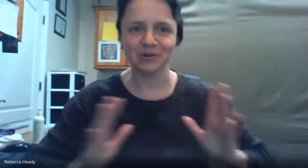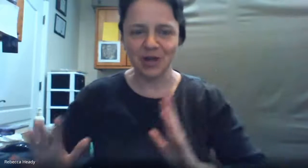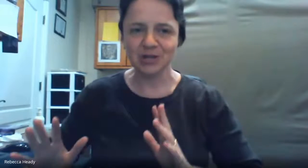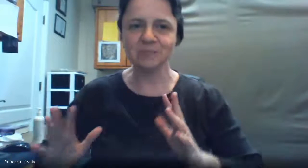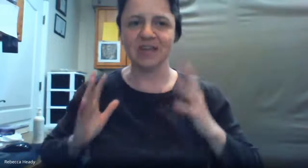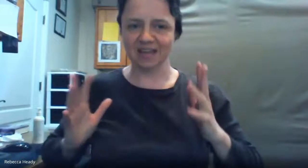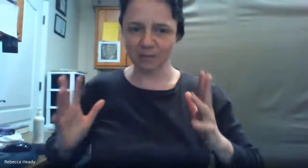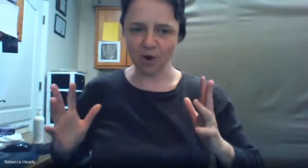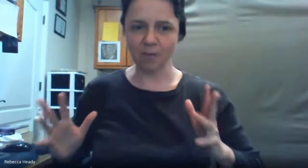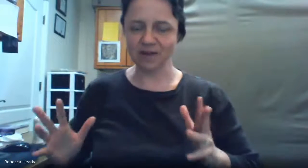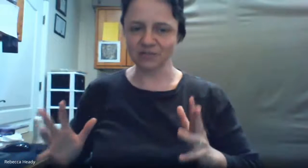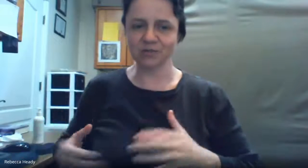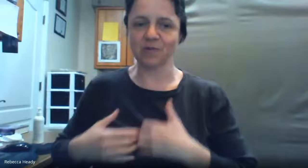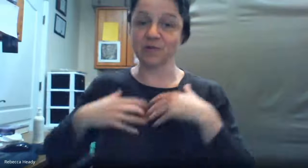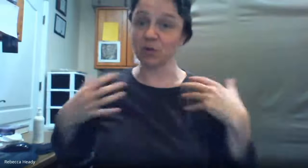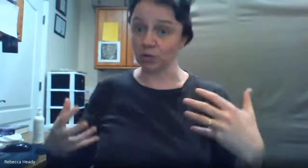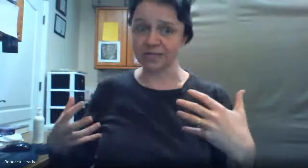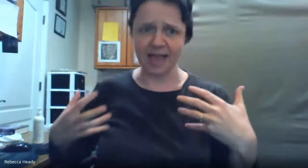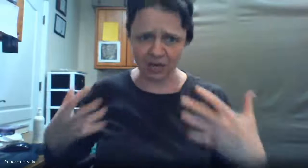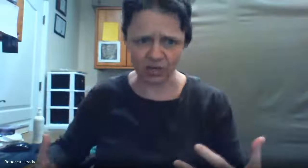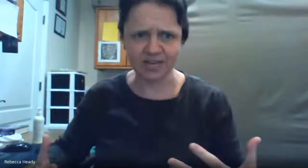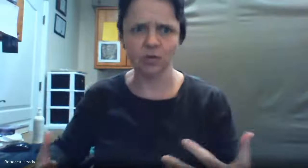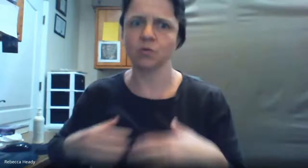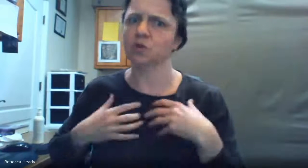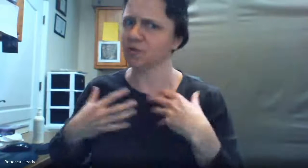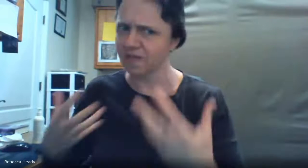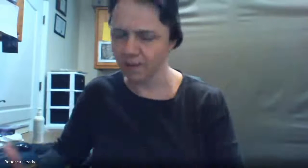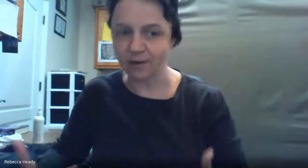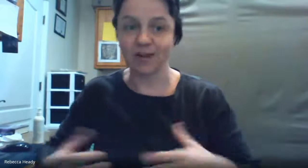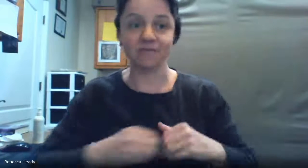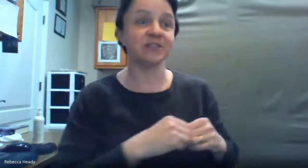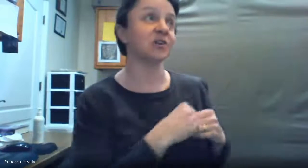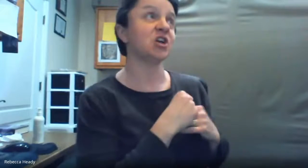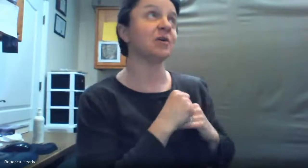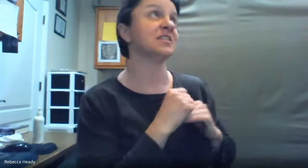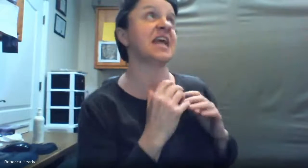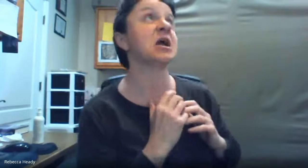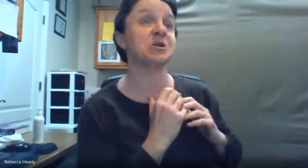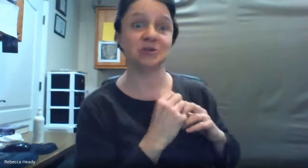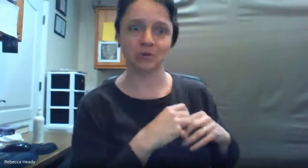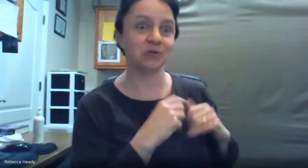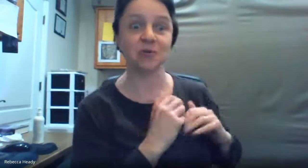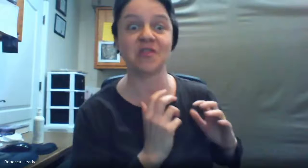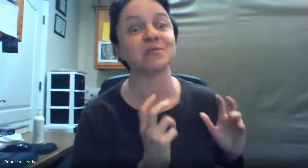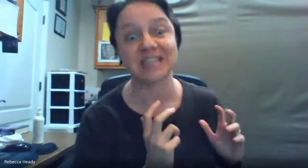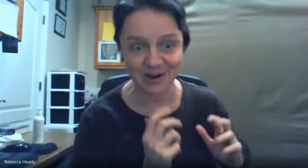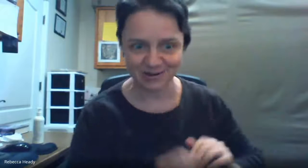you're speaking in the proper register. So if the adult is angry, you know, you'd show that they were angry. If the child is scared, you know, you'd show that they were scared.